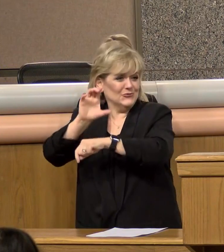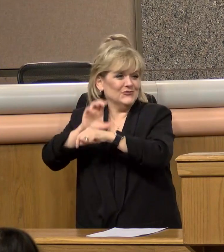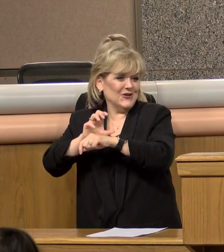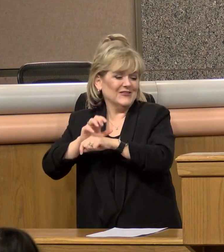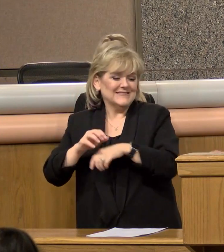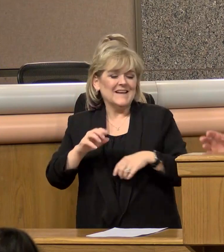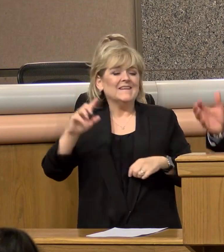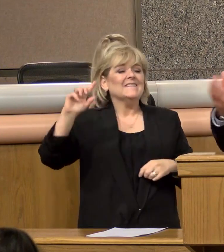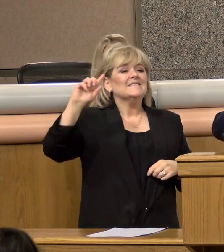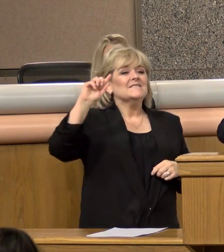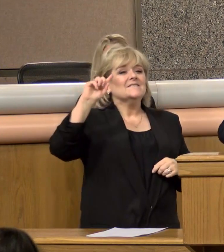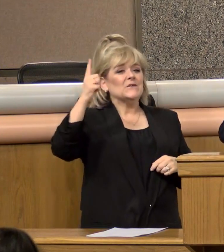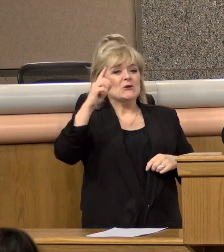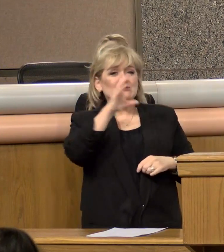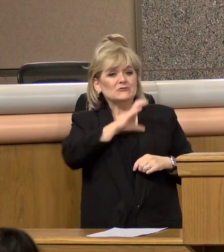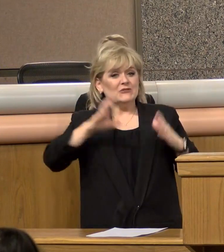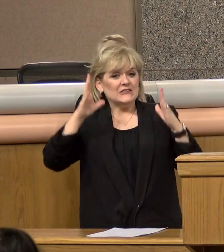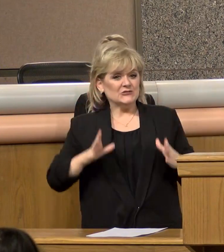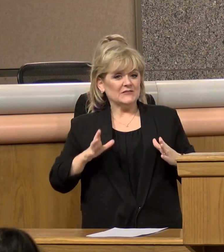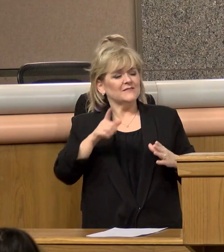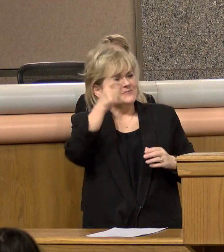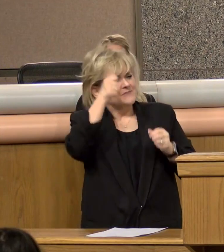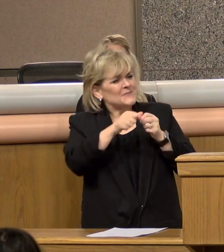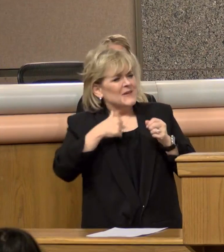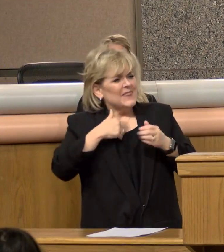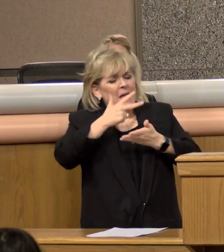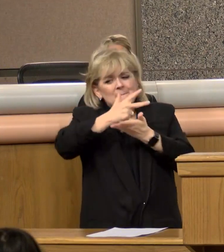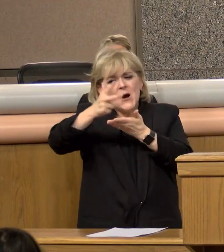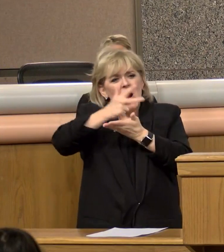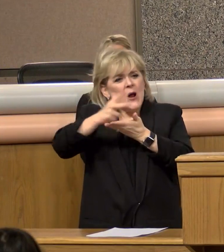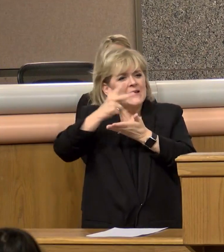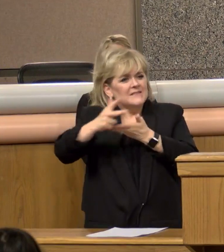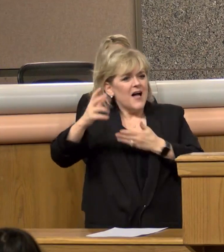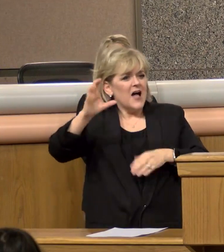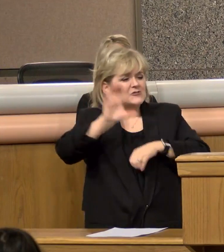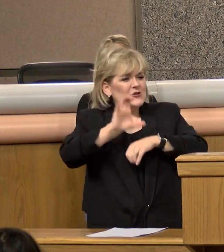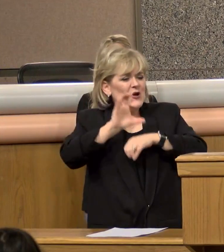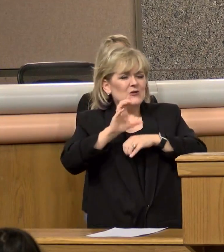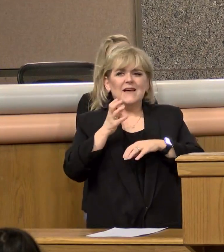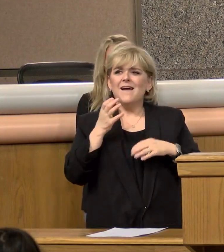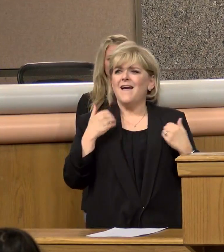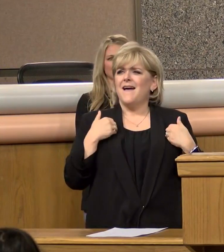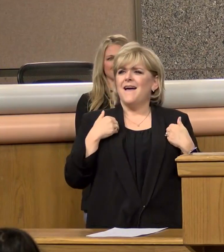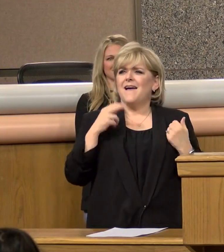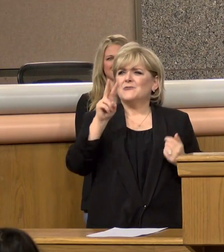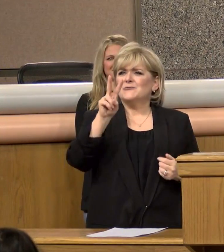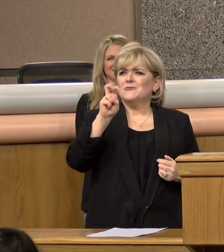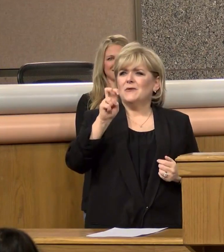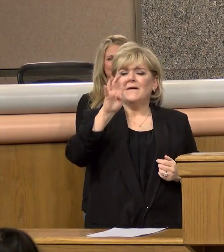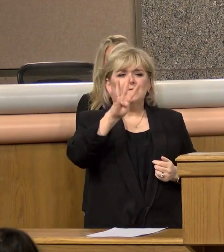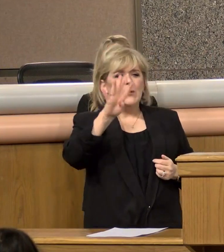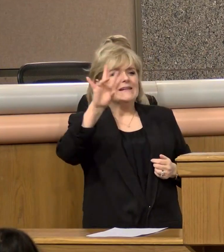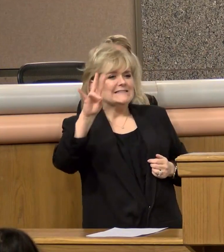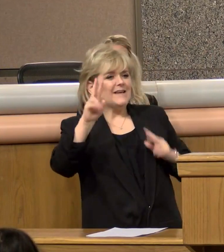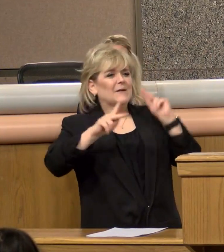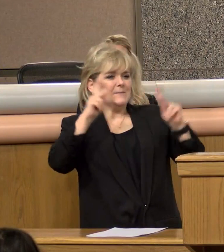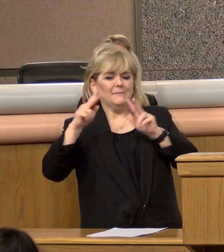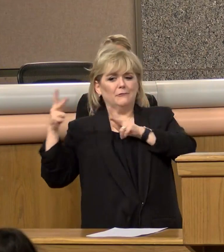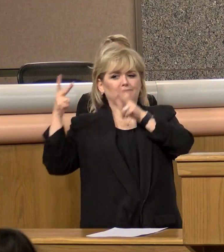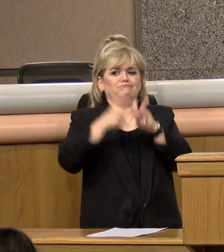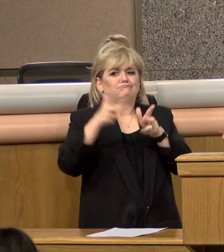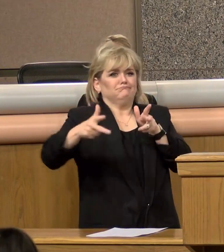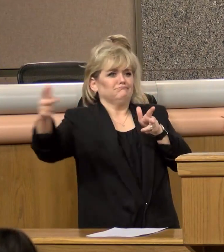Christian who did the the parking lot church today had over nearly 250 247 was the number I heard of people that were there for that